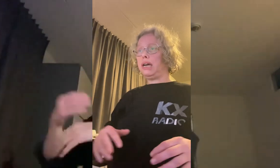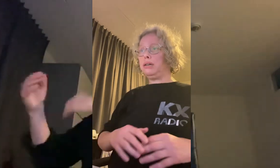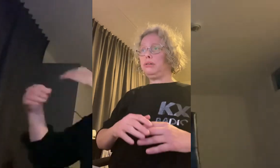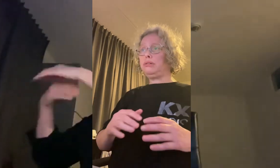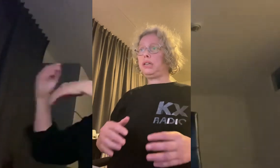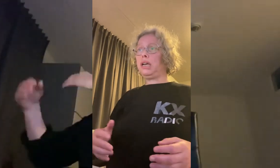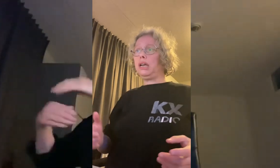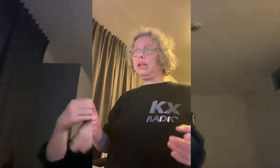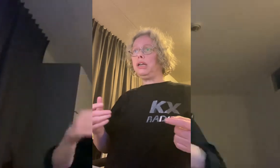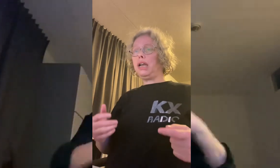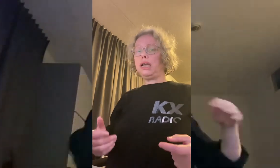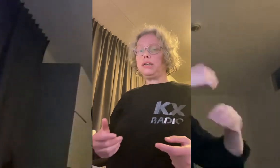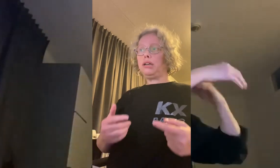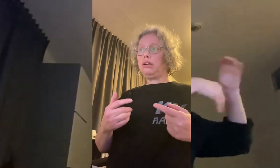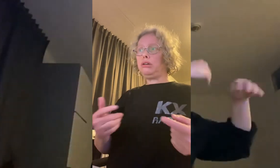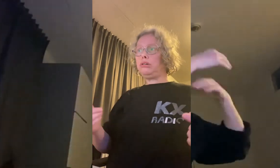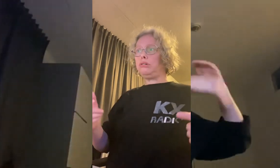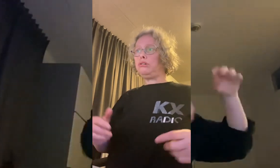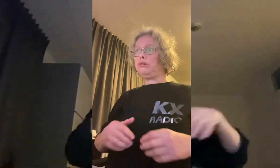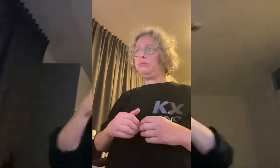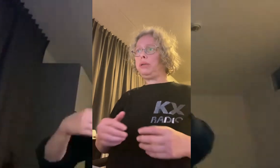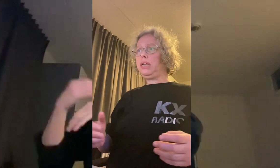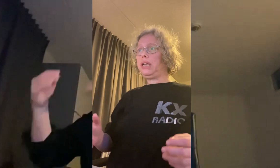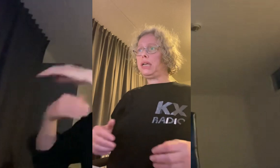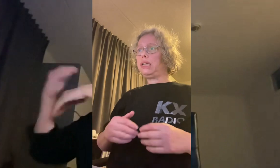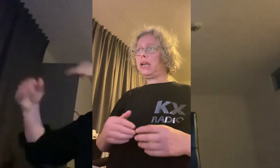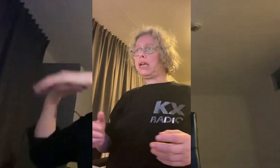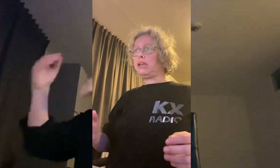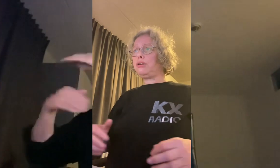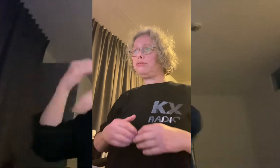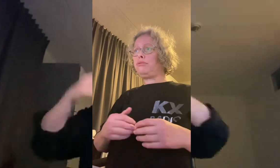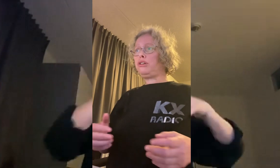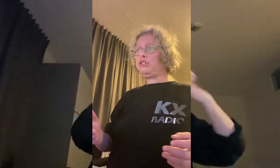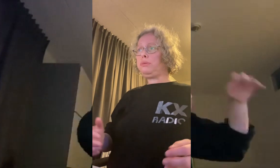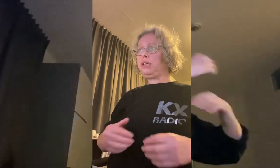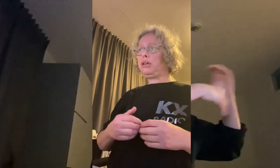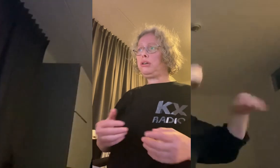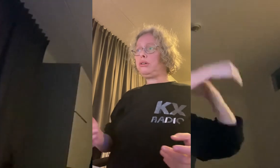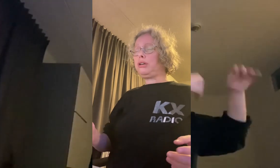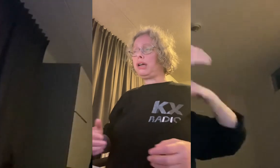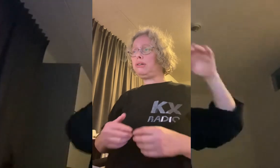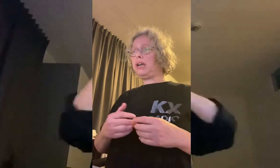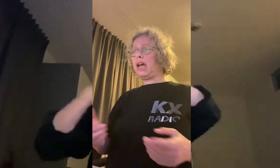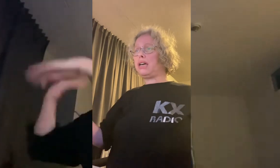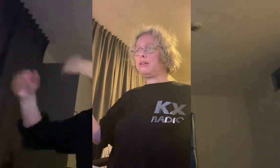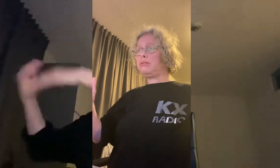out. Let her be, and let her voice be heard out loud.